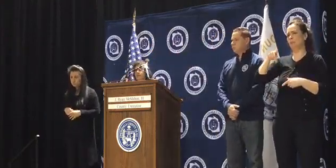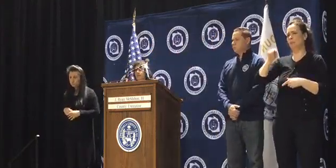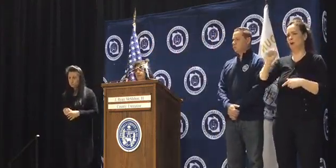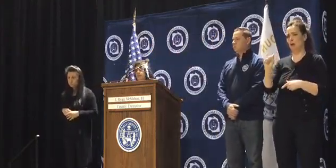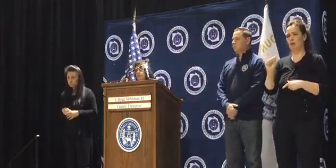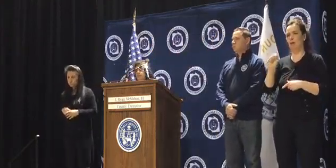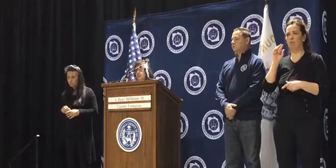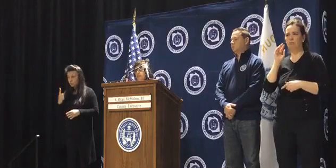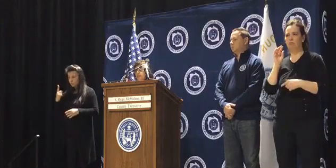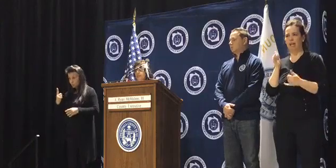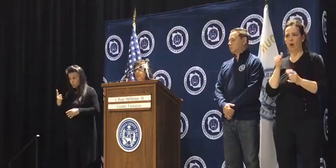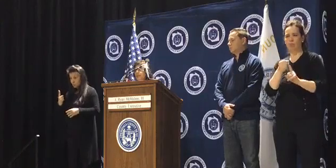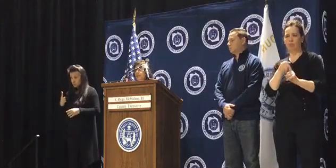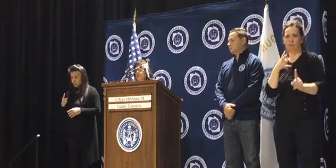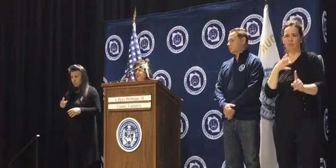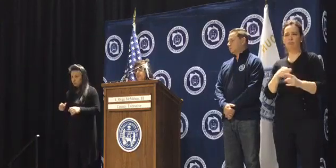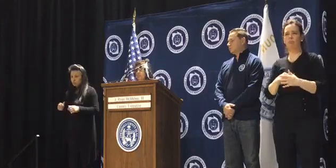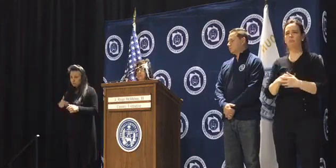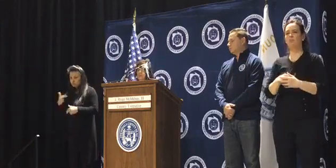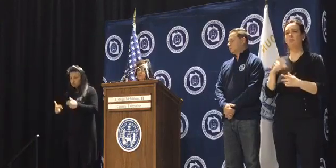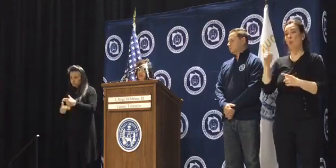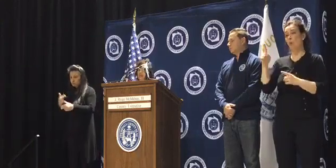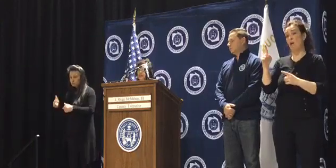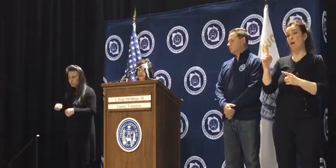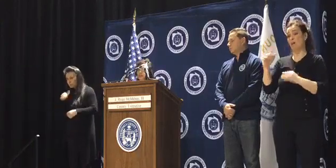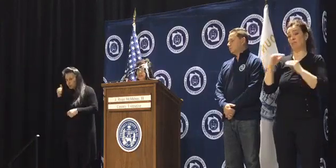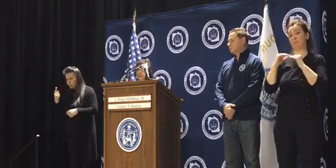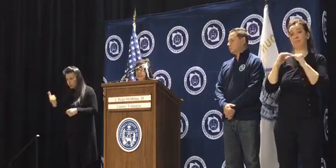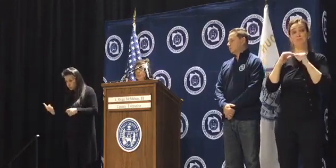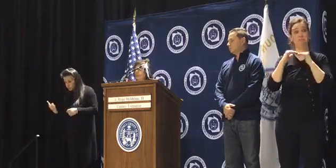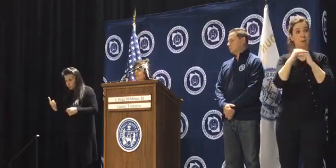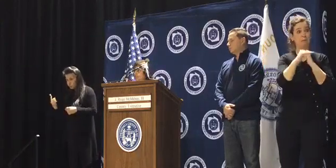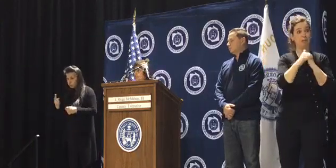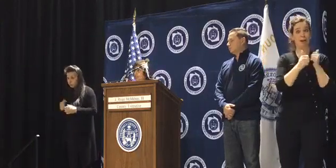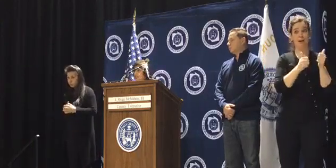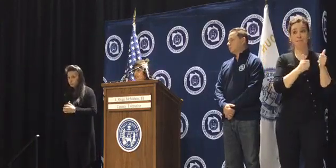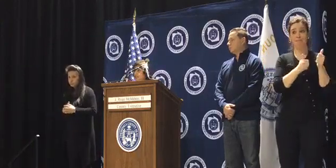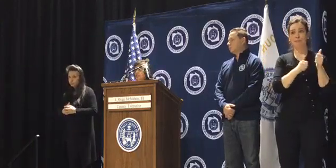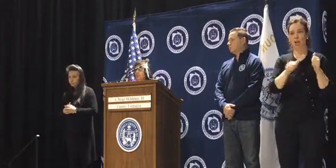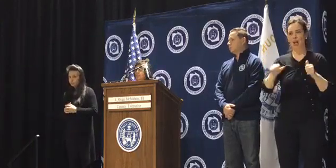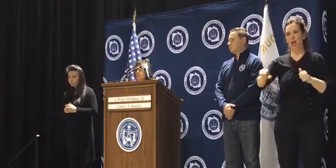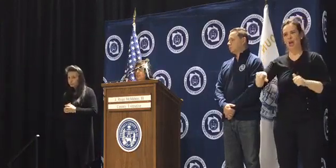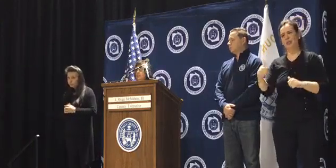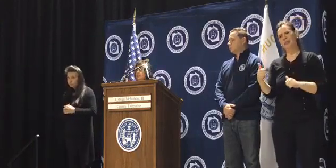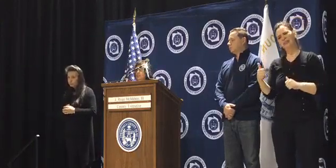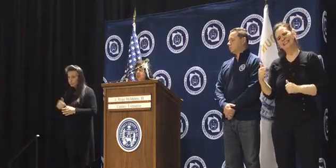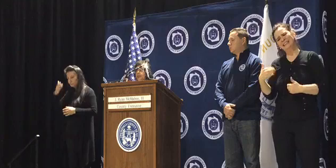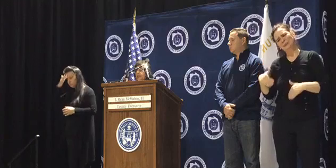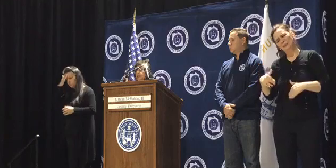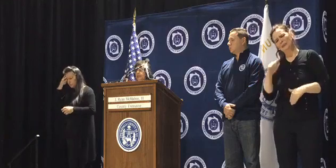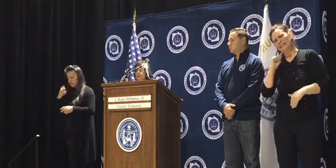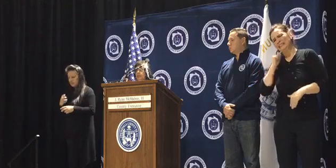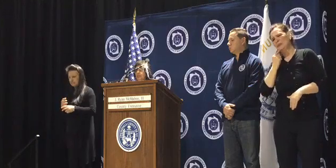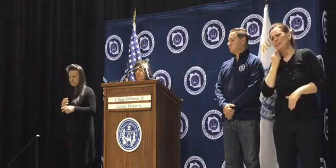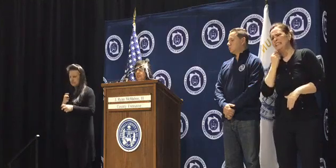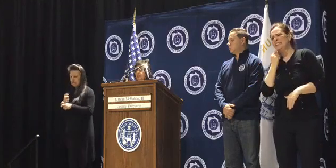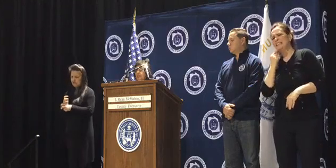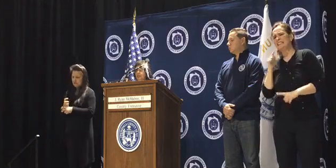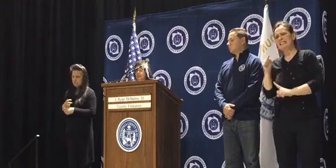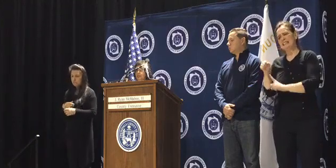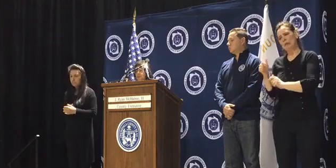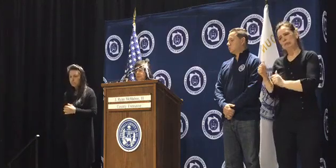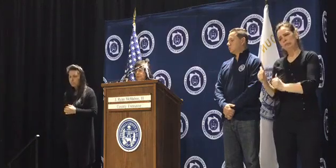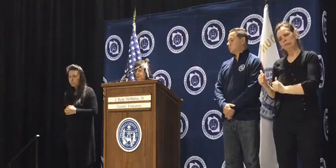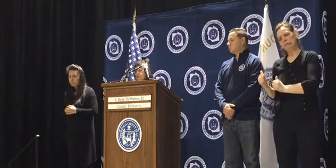One is in stable condition. The other one, the other one is actually in critical condition, and continue